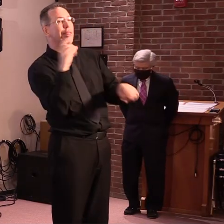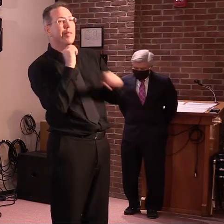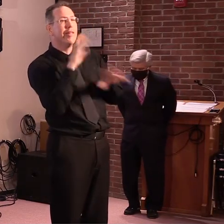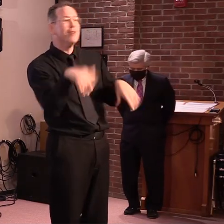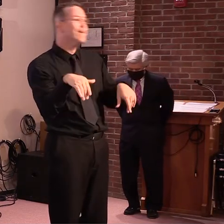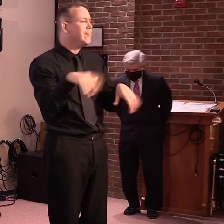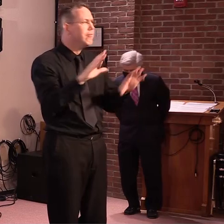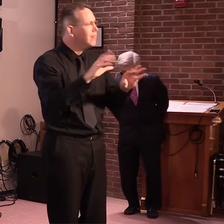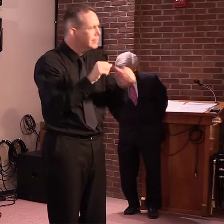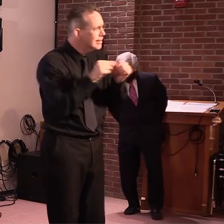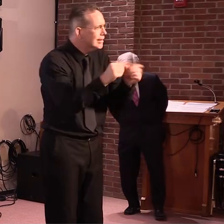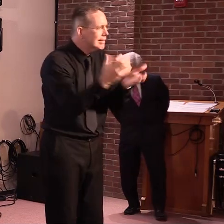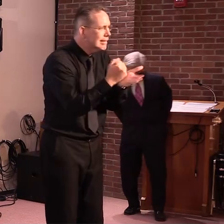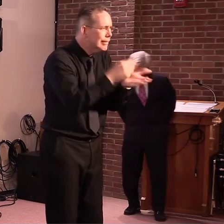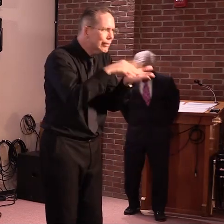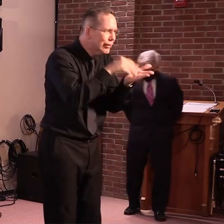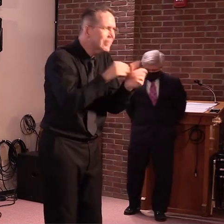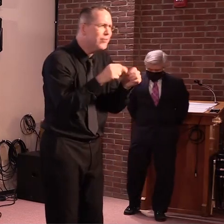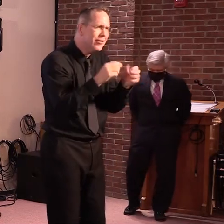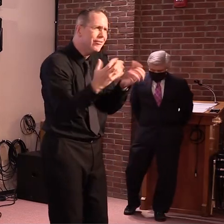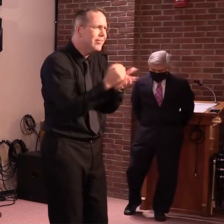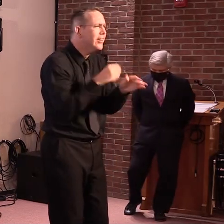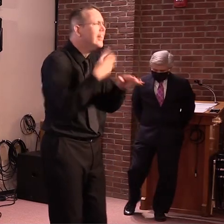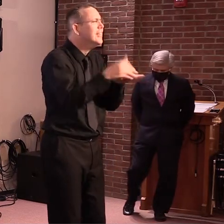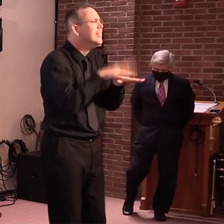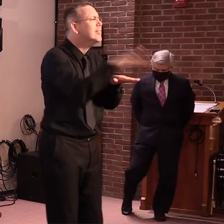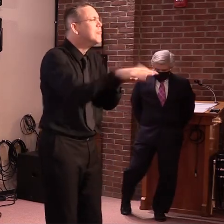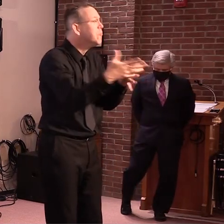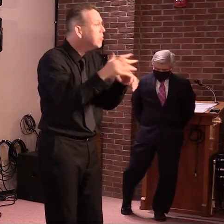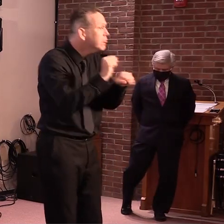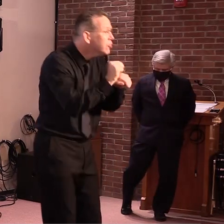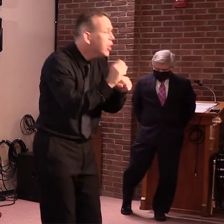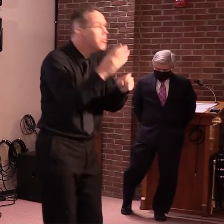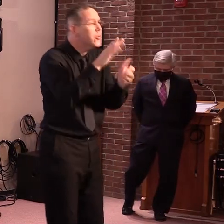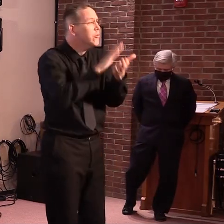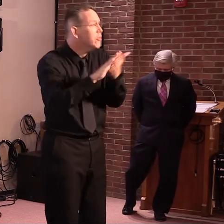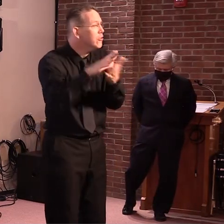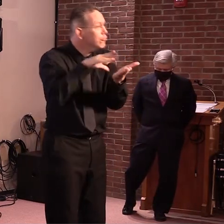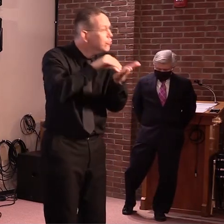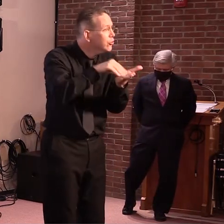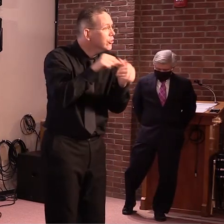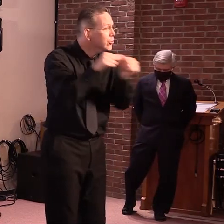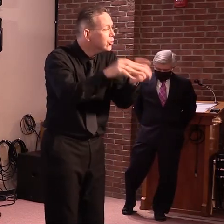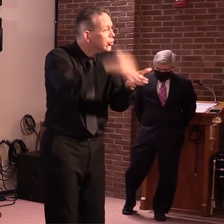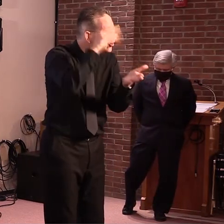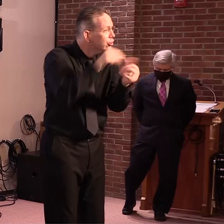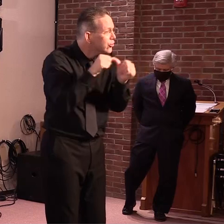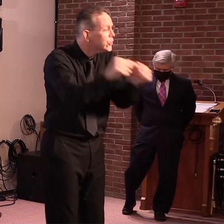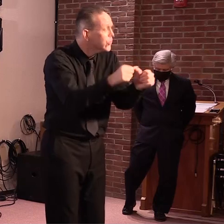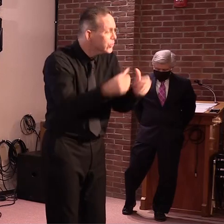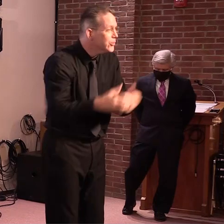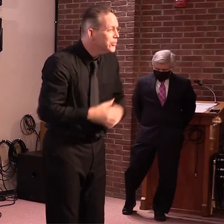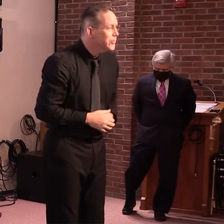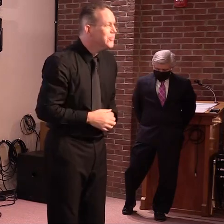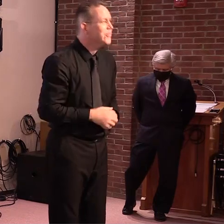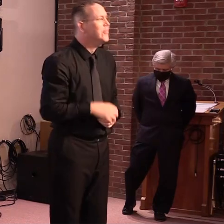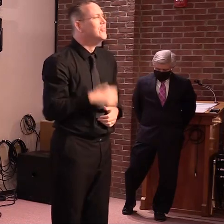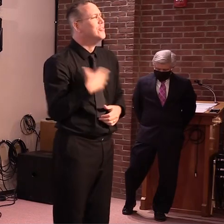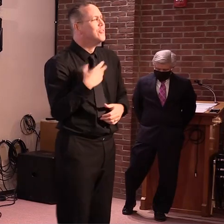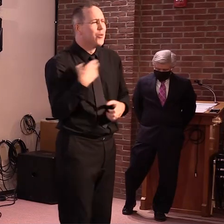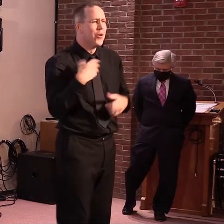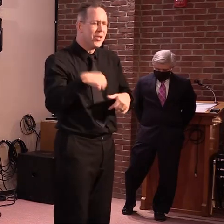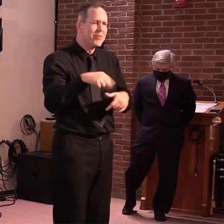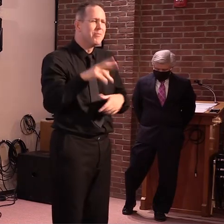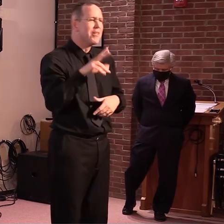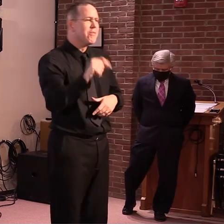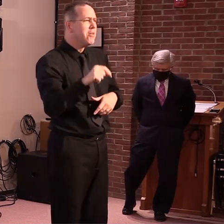next step on the journey of lifelong learning. We're committed to you and believe you'll make Vermont, the country, and the world a better